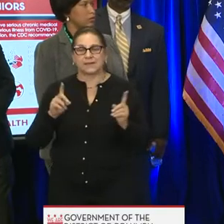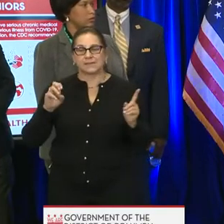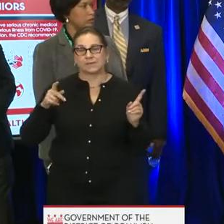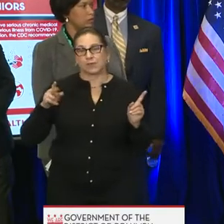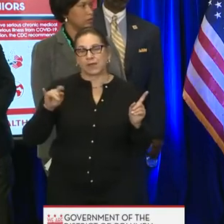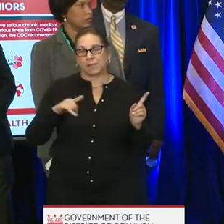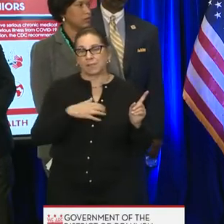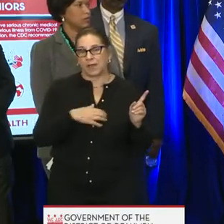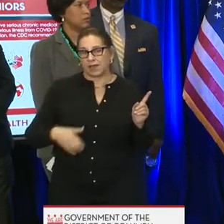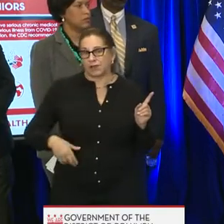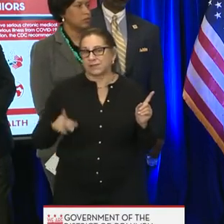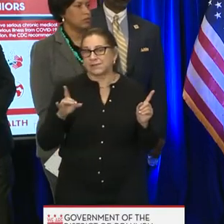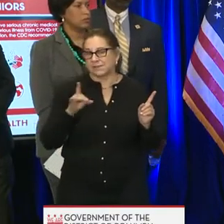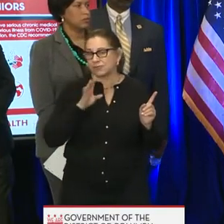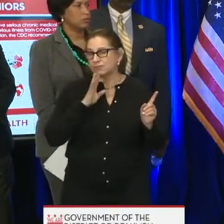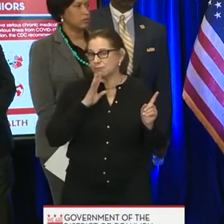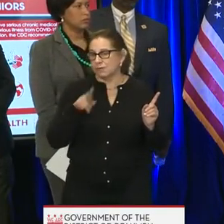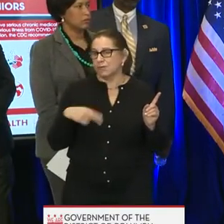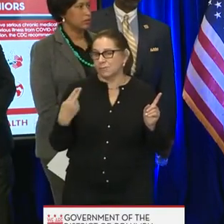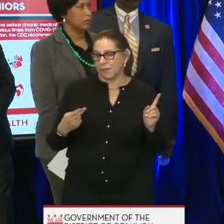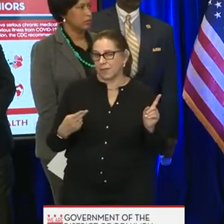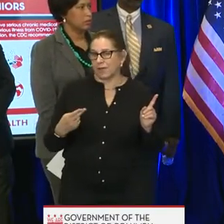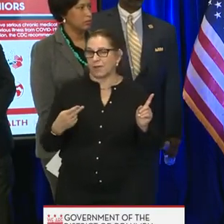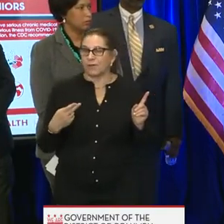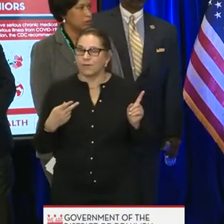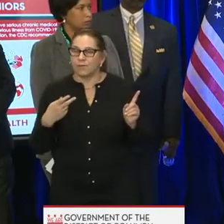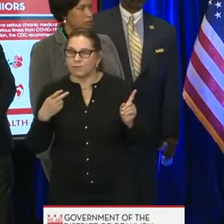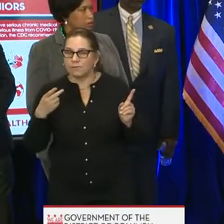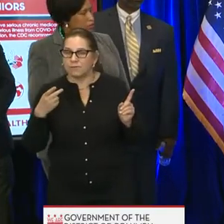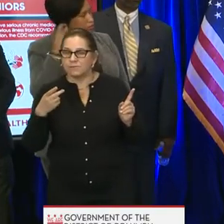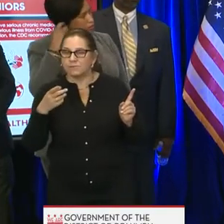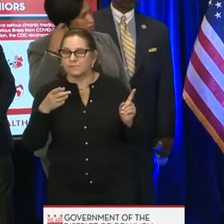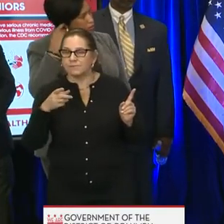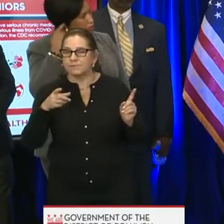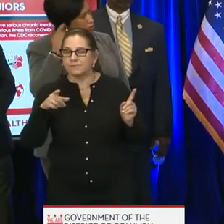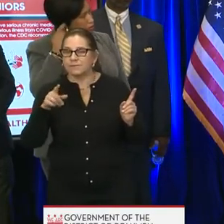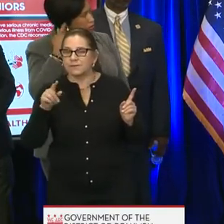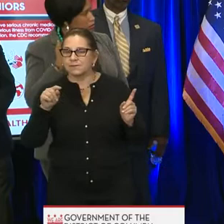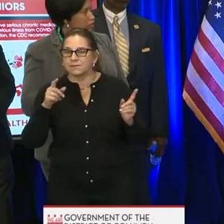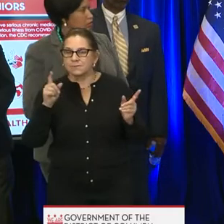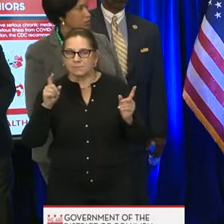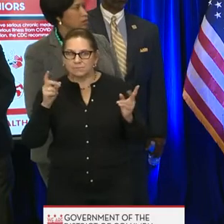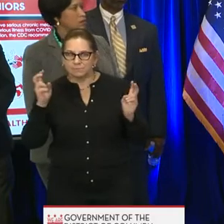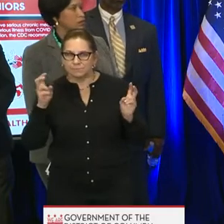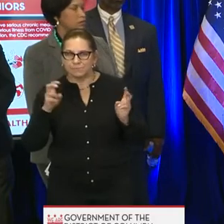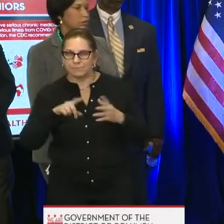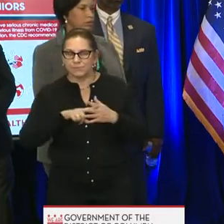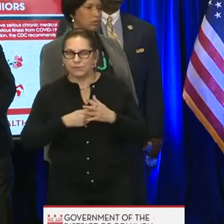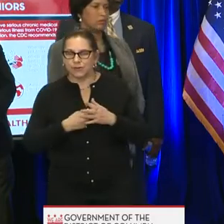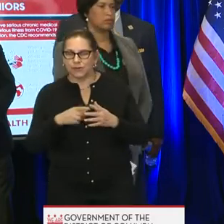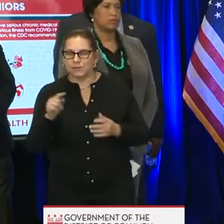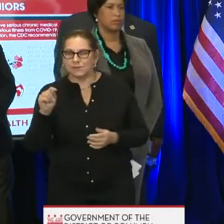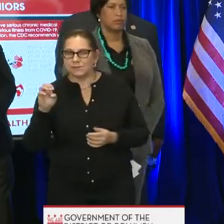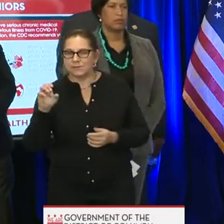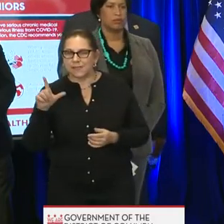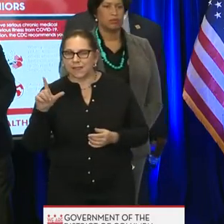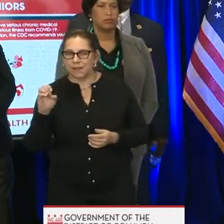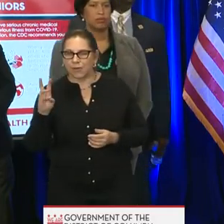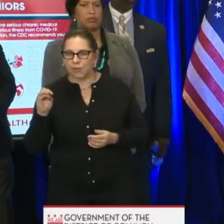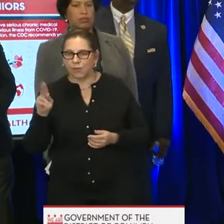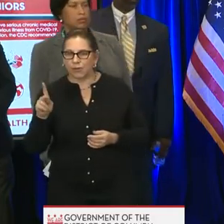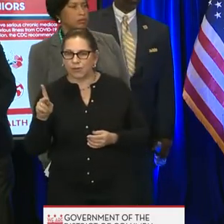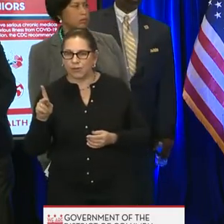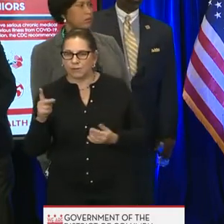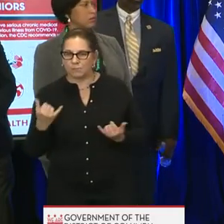critically important that individuals recognize, as we implement teleworking policies, as we have school closures in the district, that these are